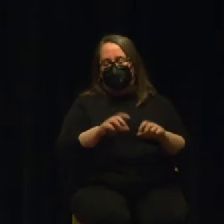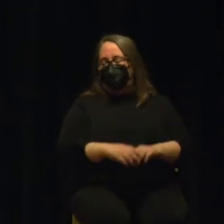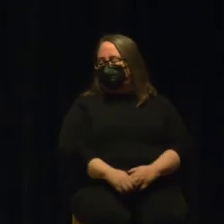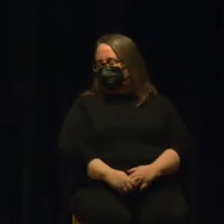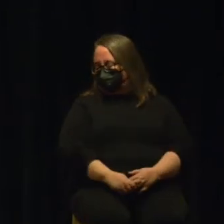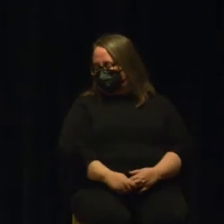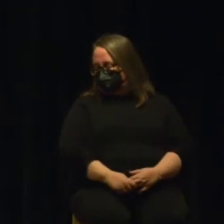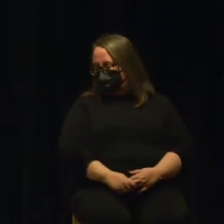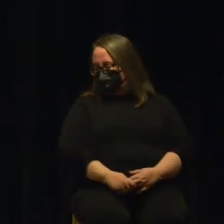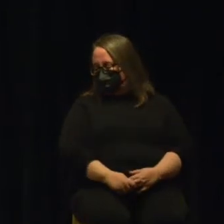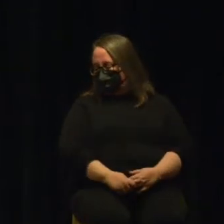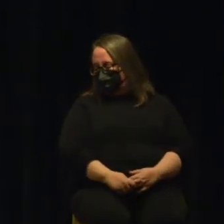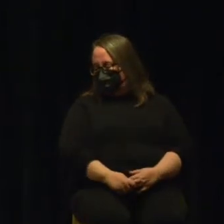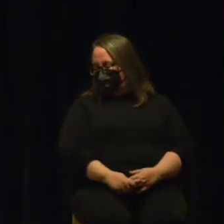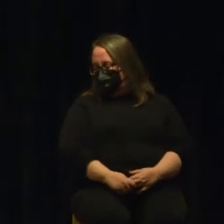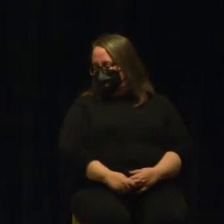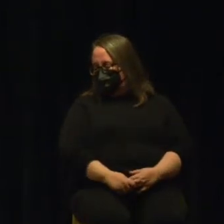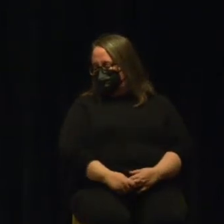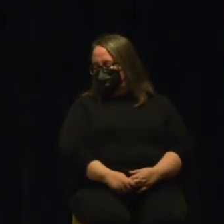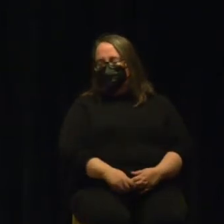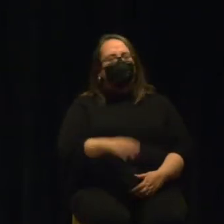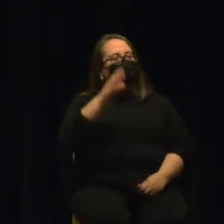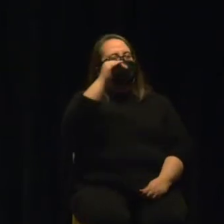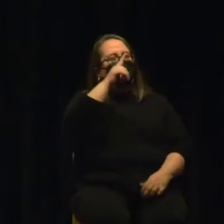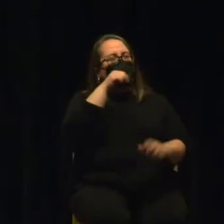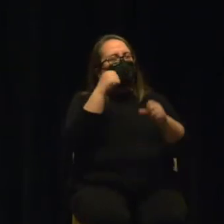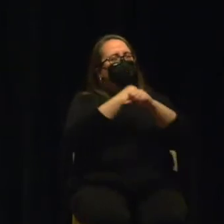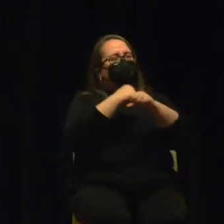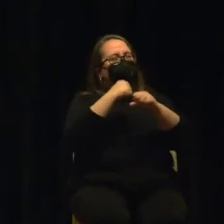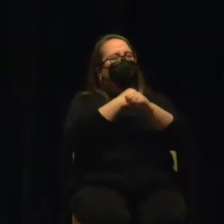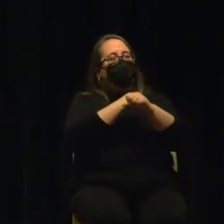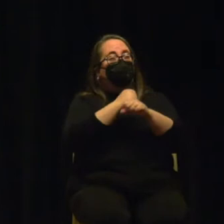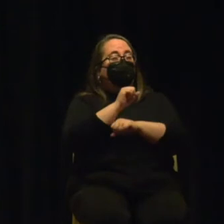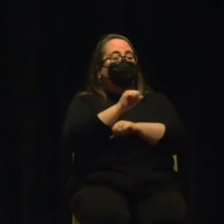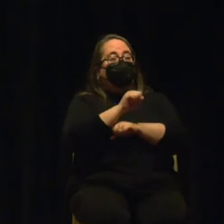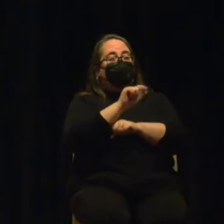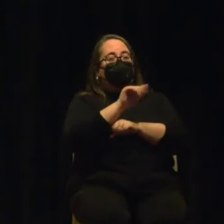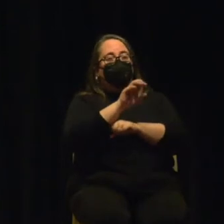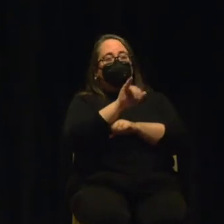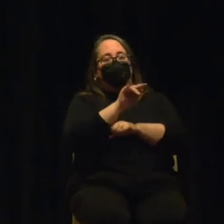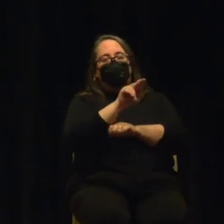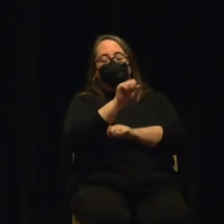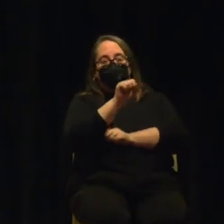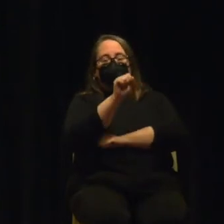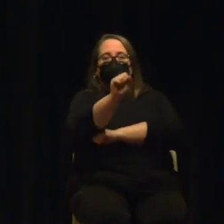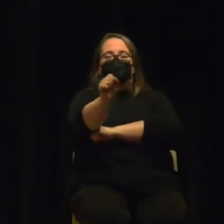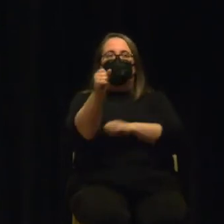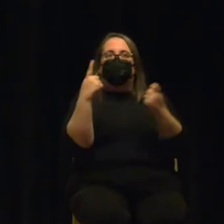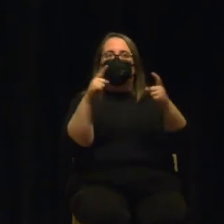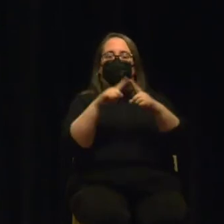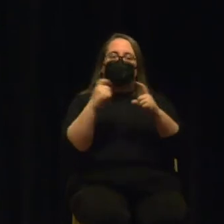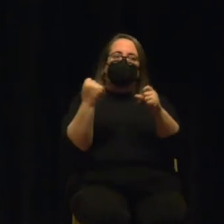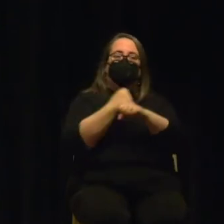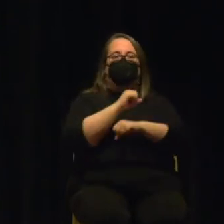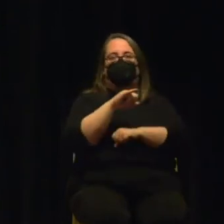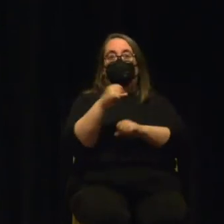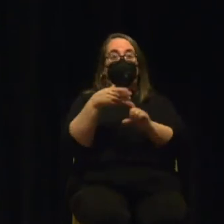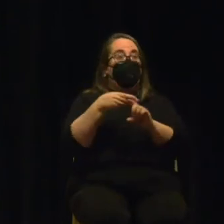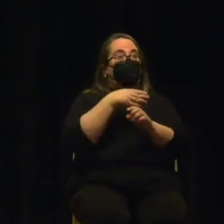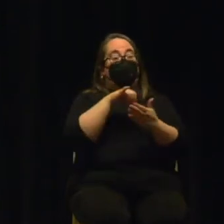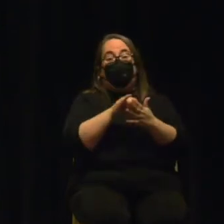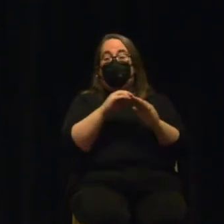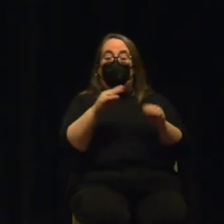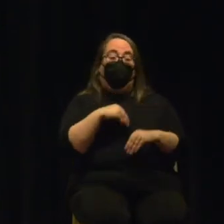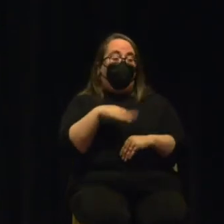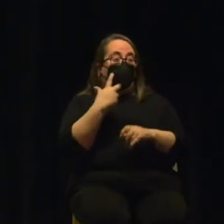there's the guy who we beat, Tommy Burns, the guy who was the heavyweight champion, who finally agreed to fight Jack Johnson. Like before that, no white